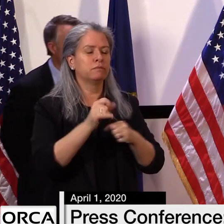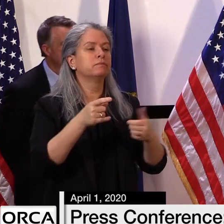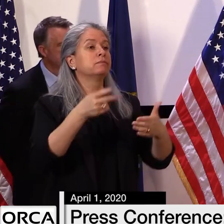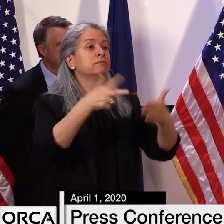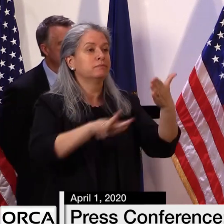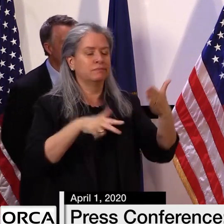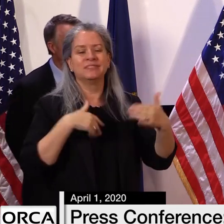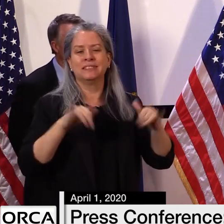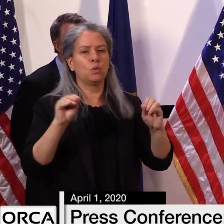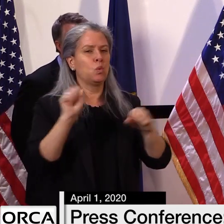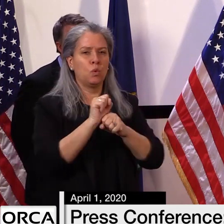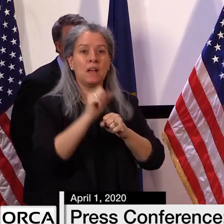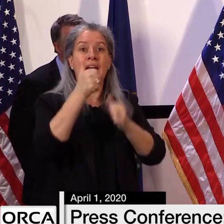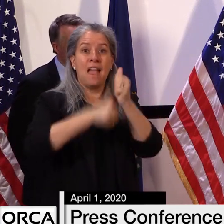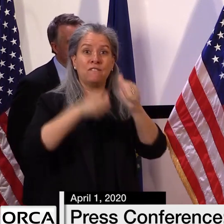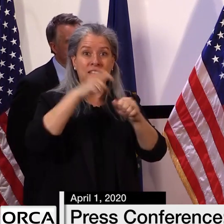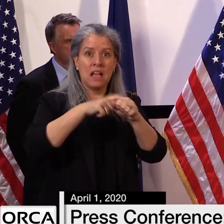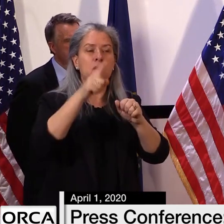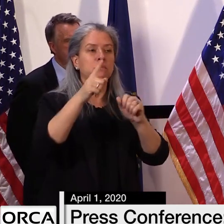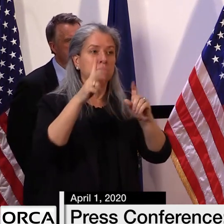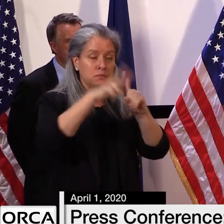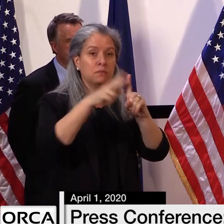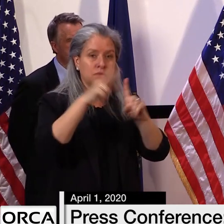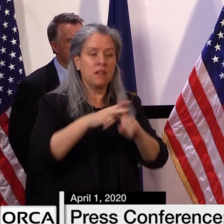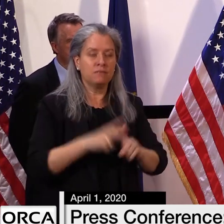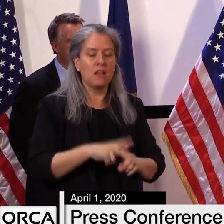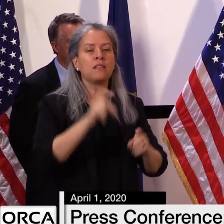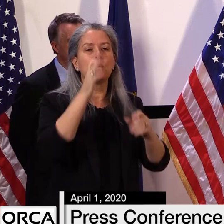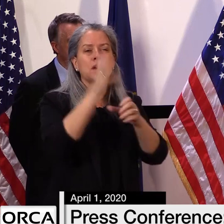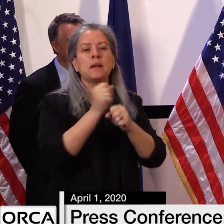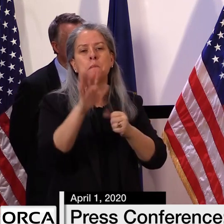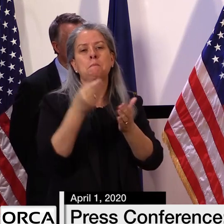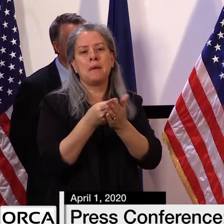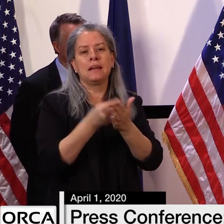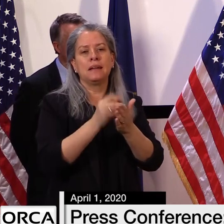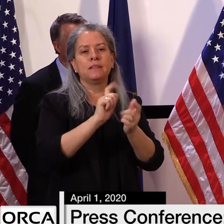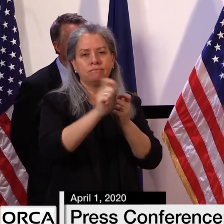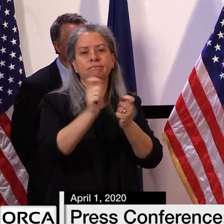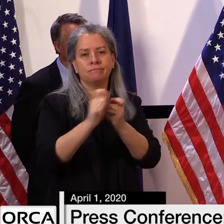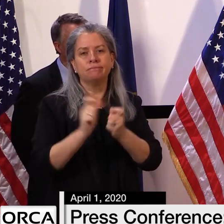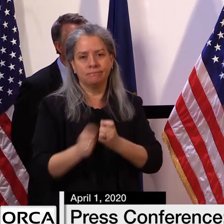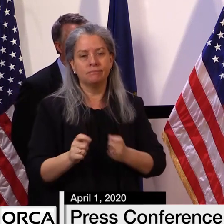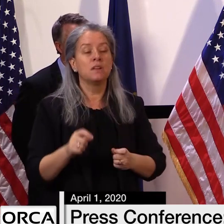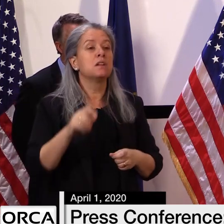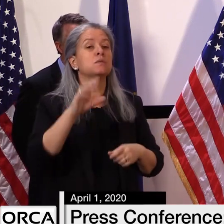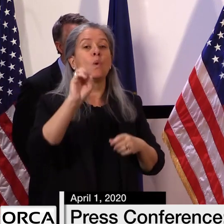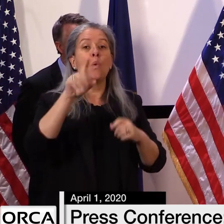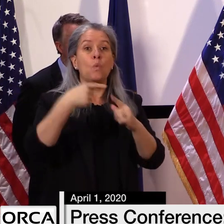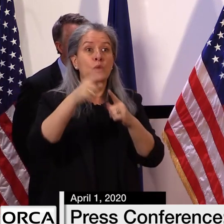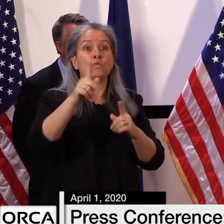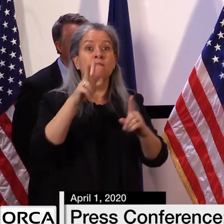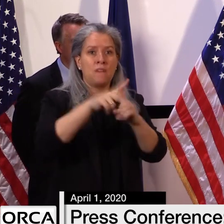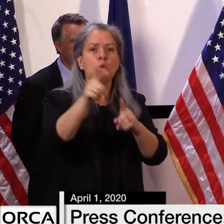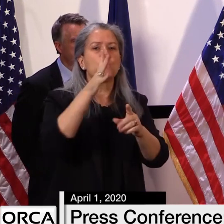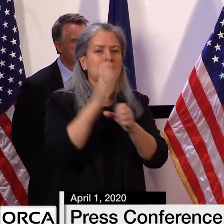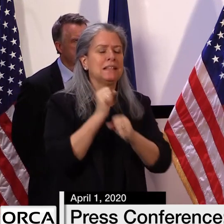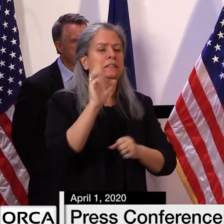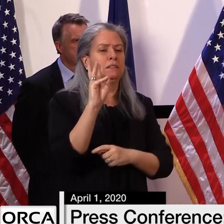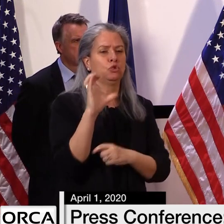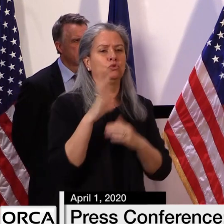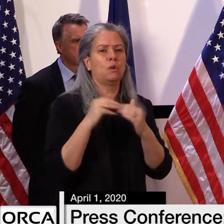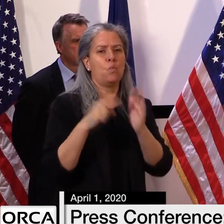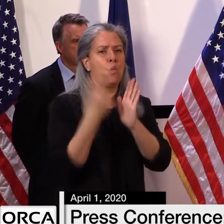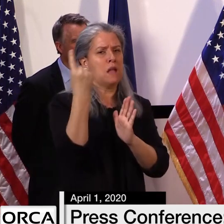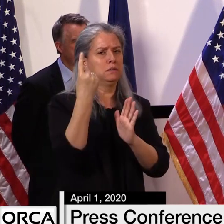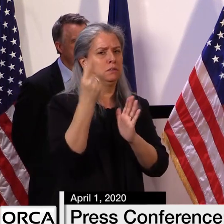week. So when people file next week for this week, it will be applied to that filing. The other piece that